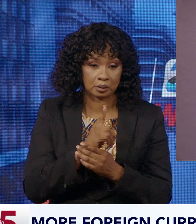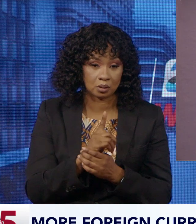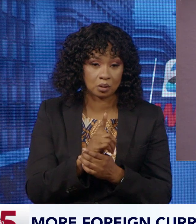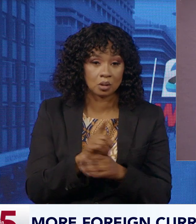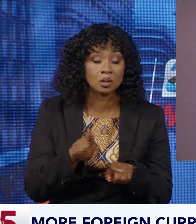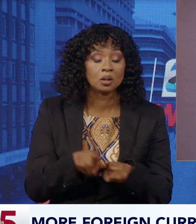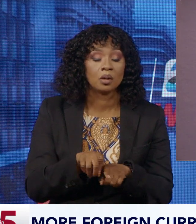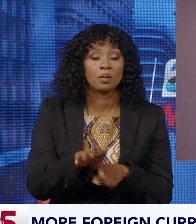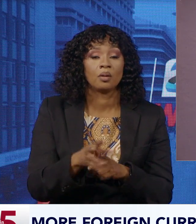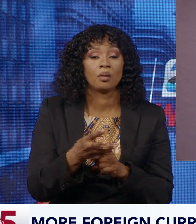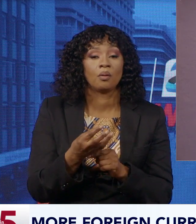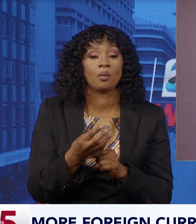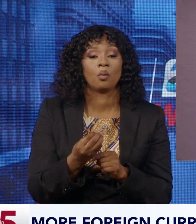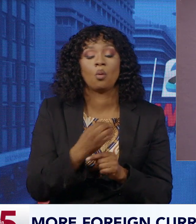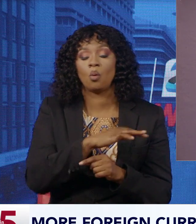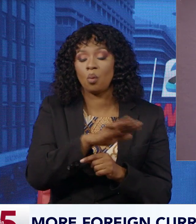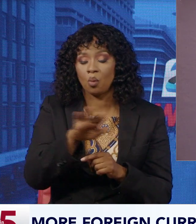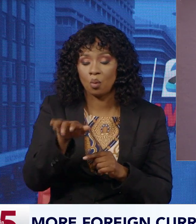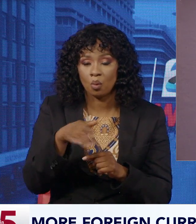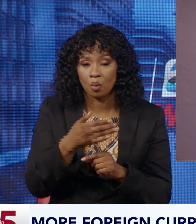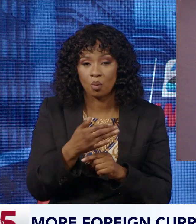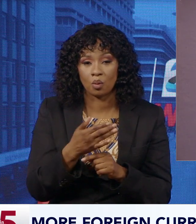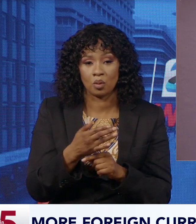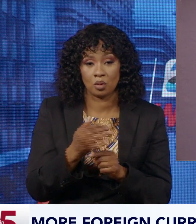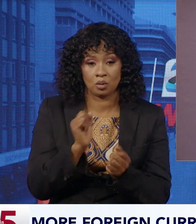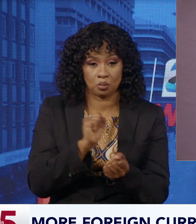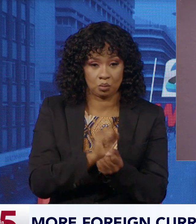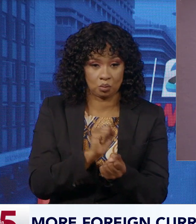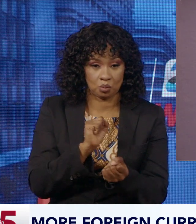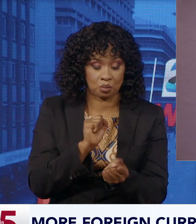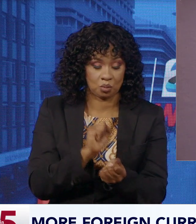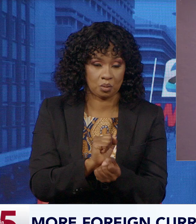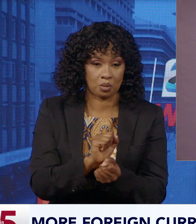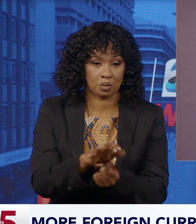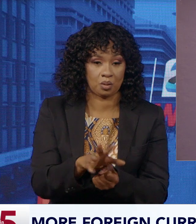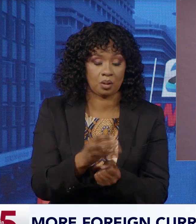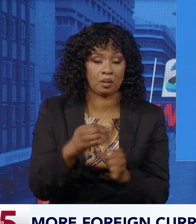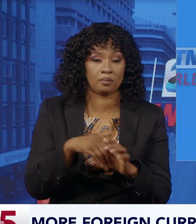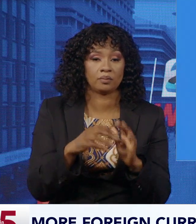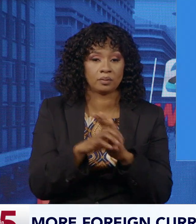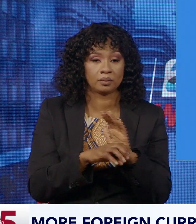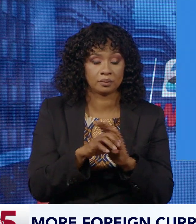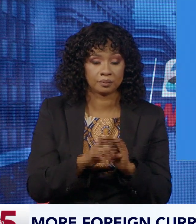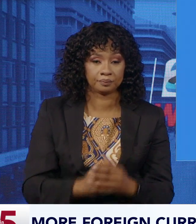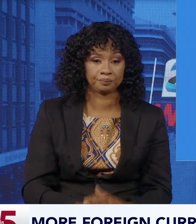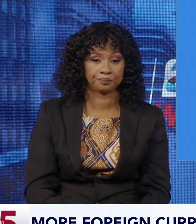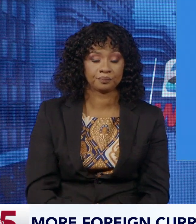are going to crack down on all illegal forex dealers countrywide.